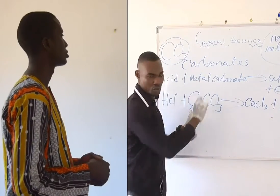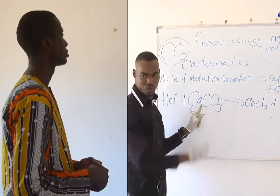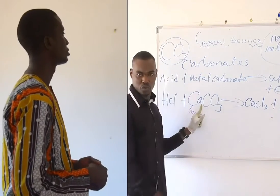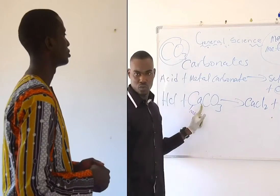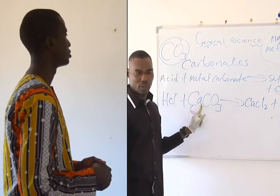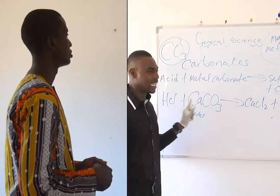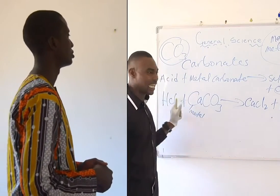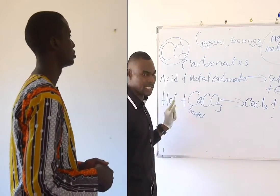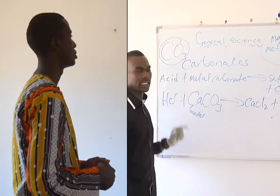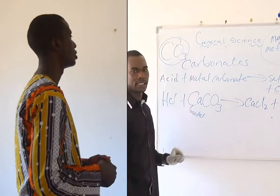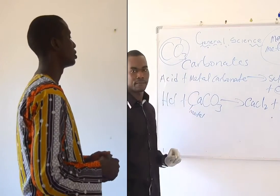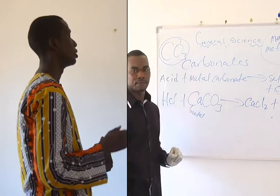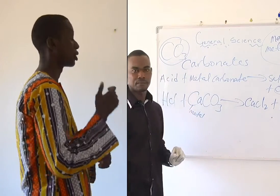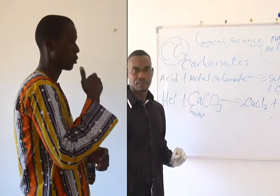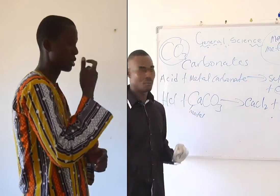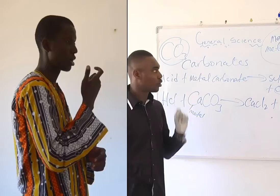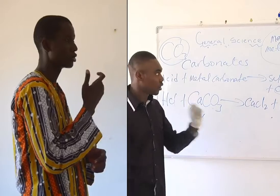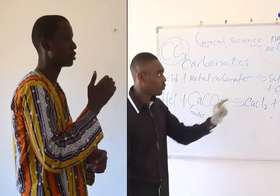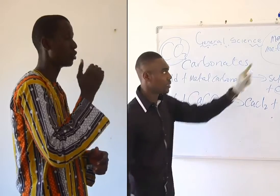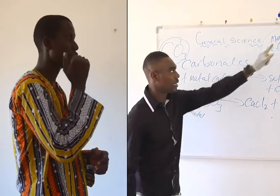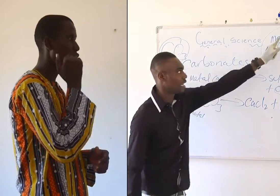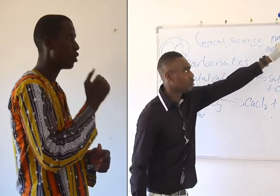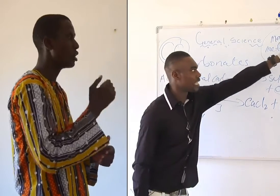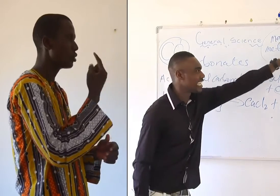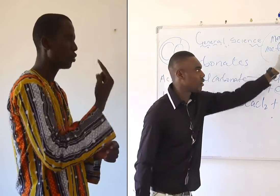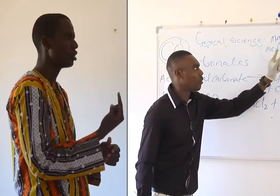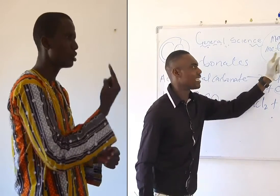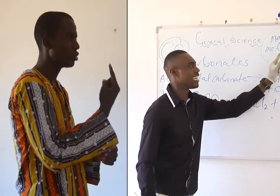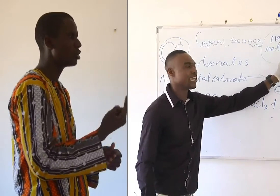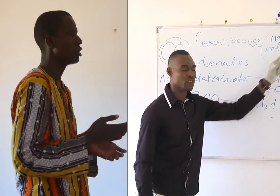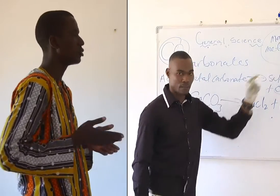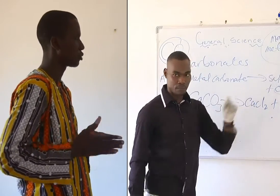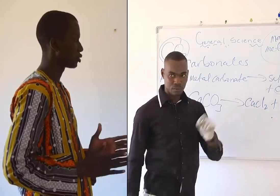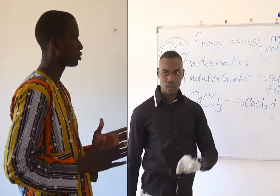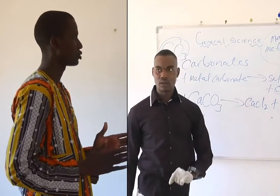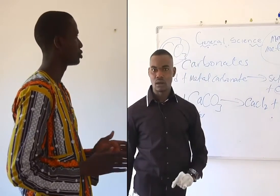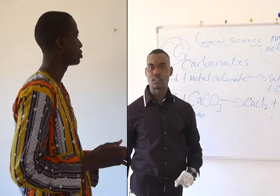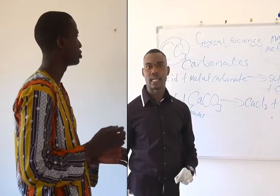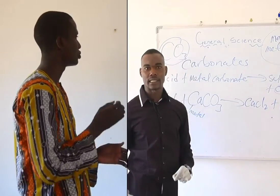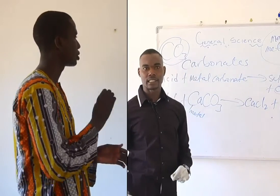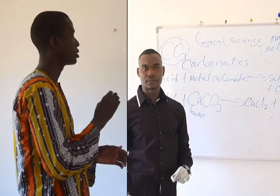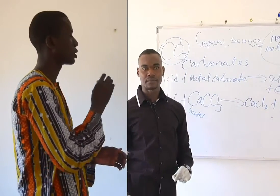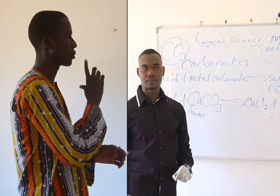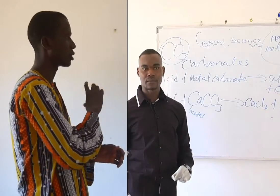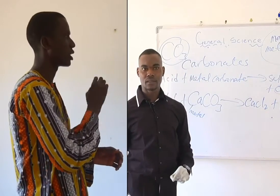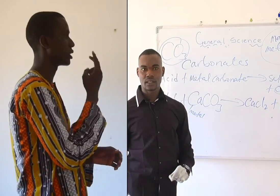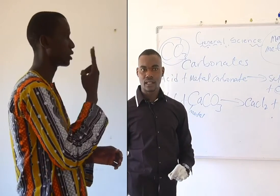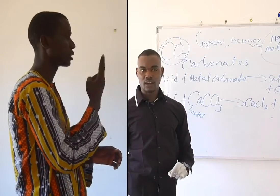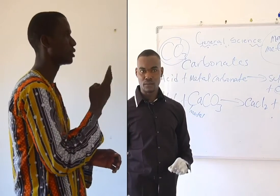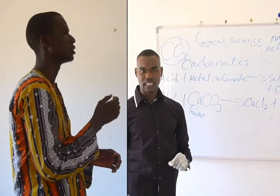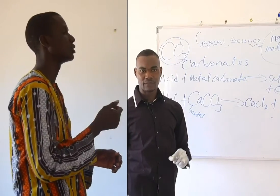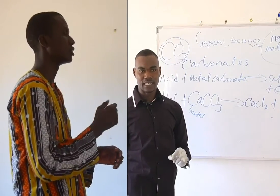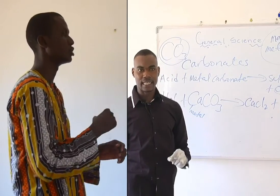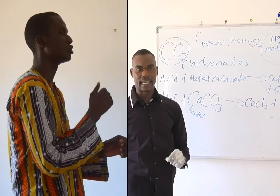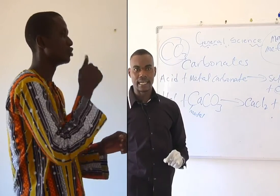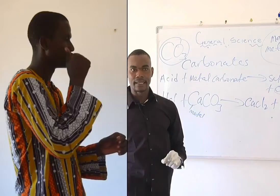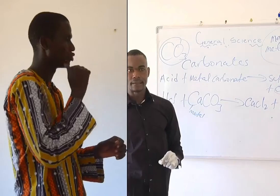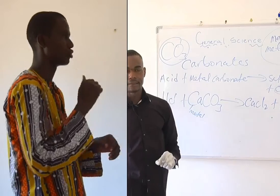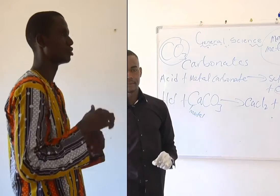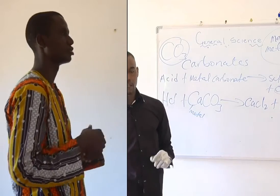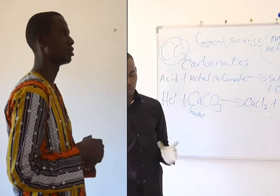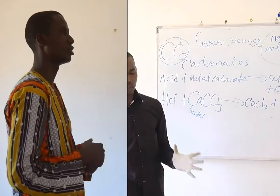is used with an acid, but not with metal oxide or metal hydroxides. I hope that is very